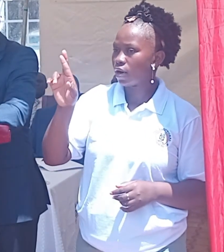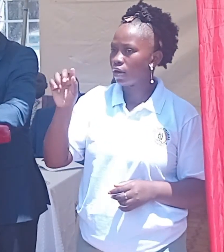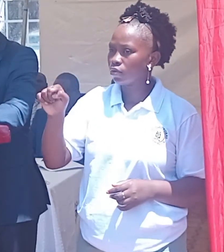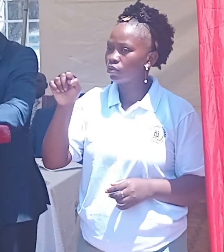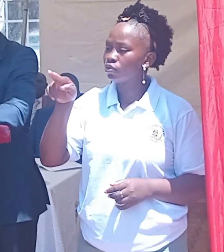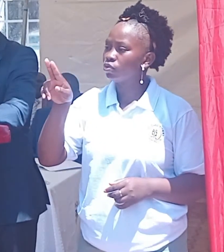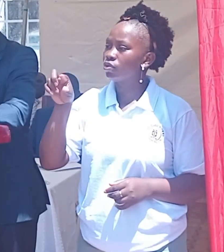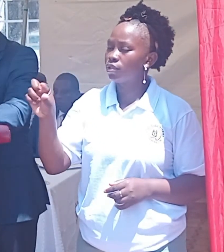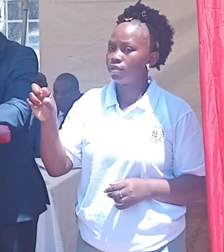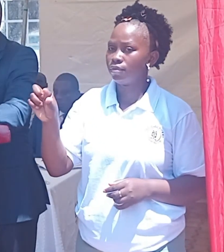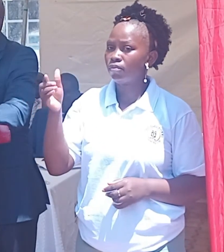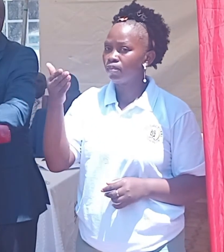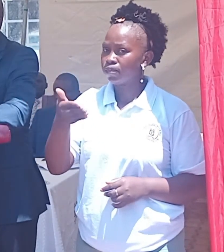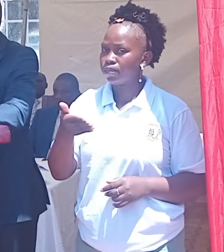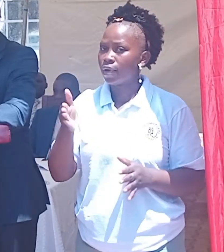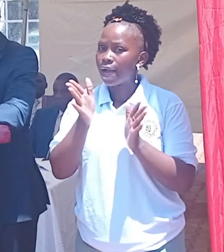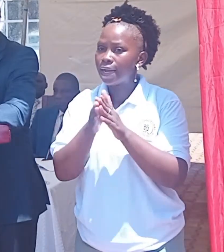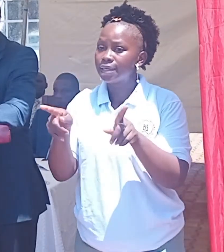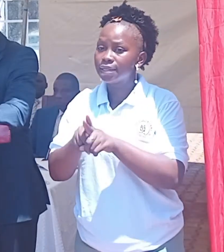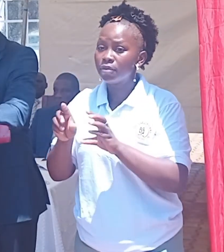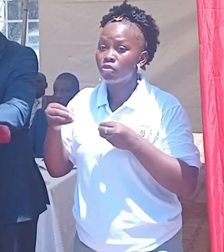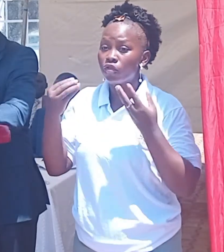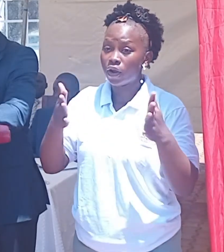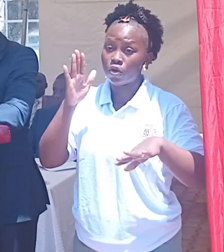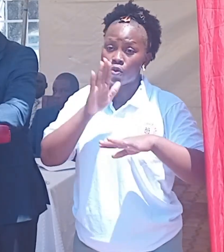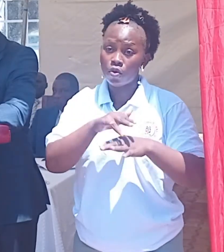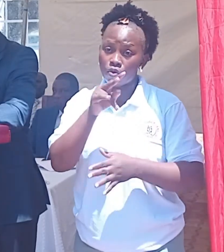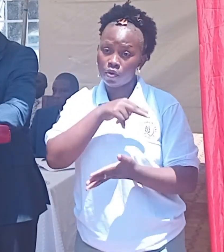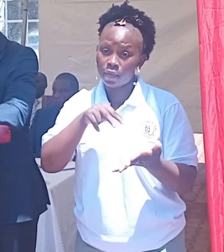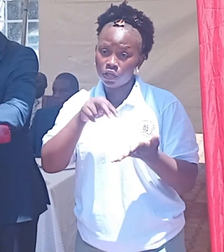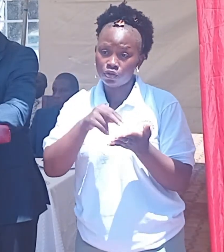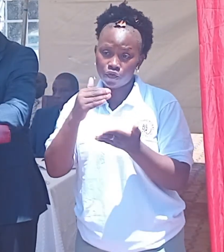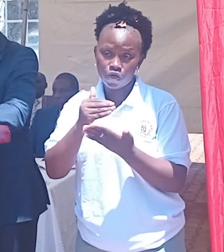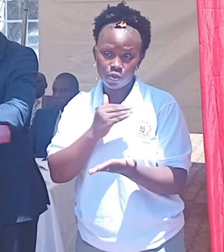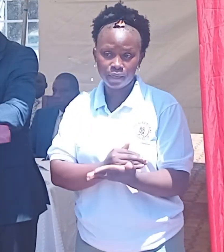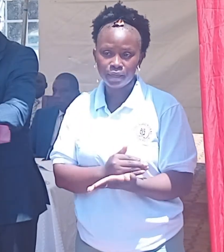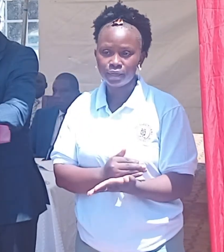www.ec.or.ug, and are also provided on the nomination form.